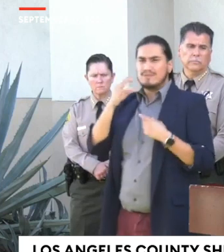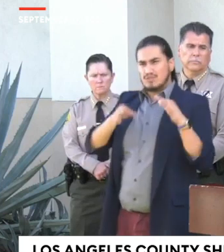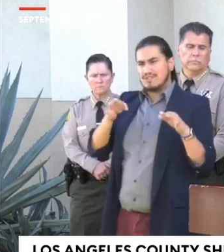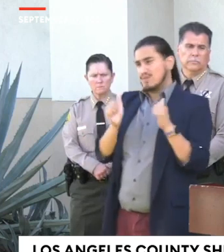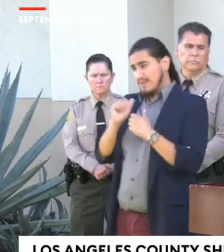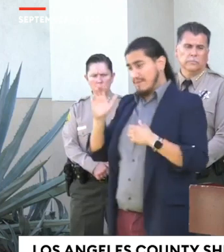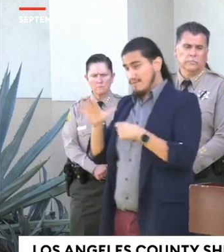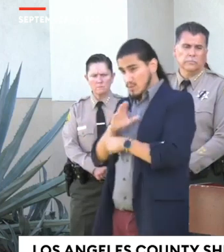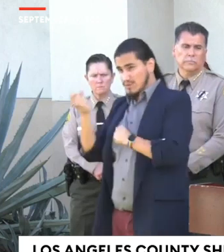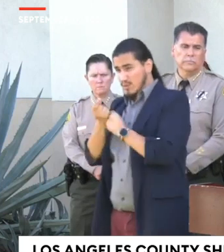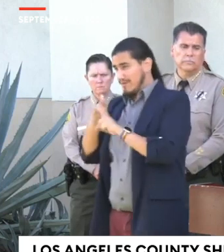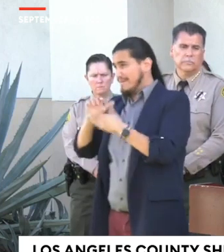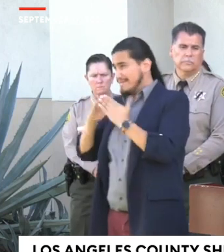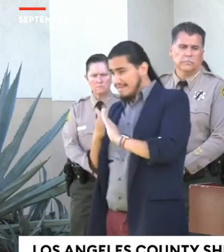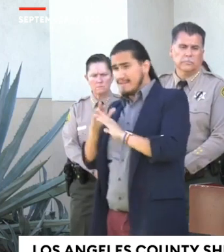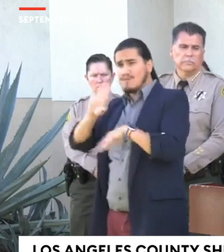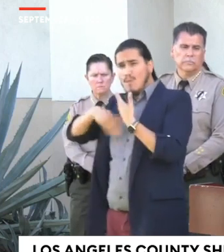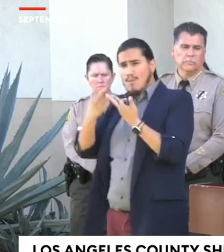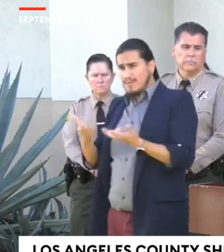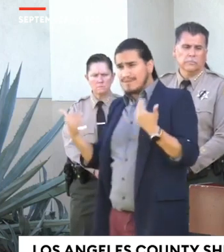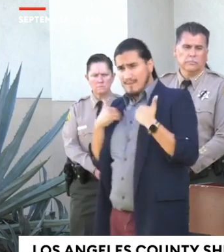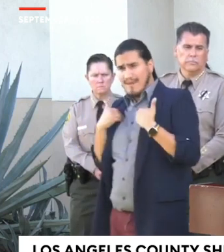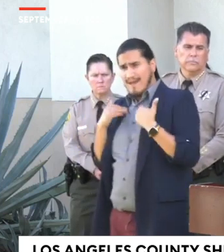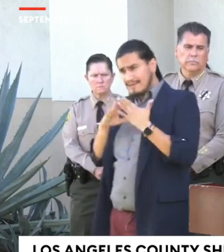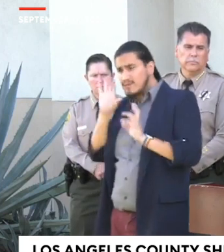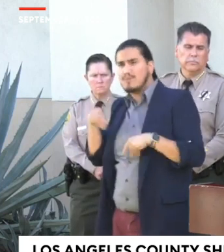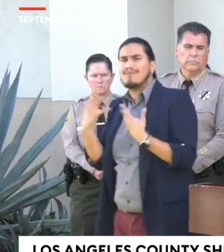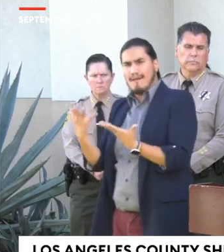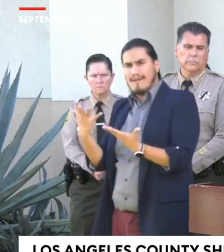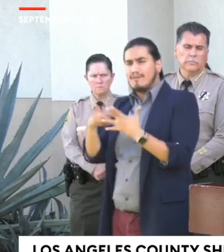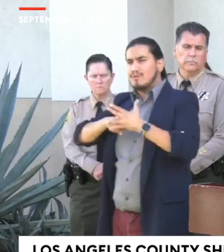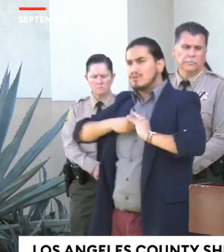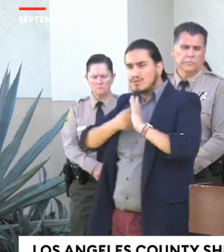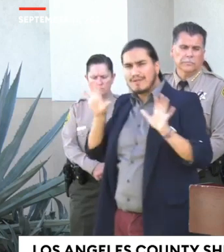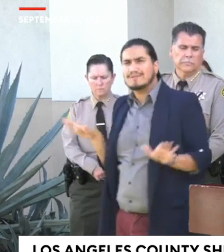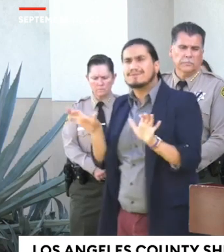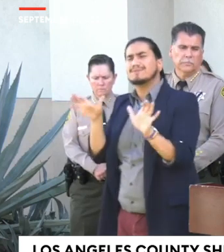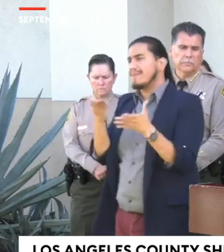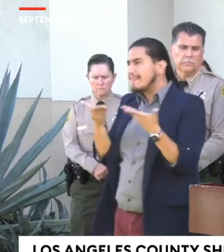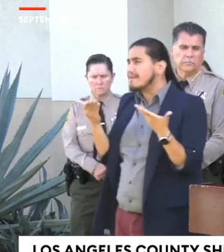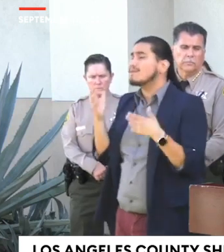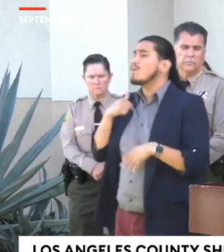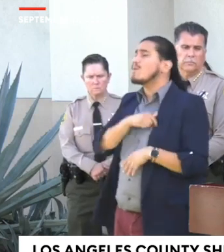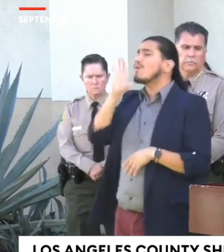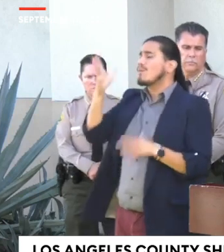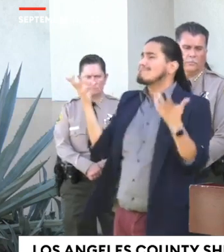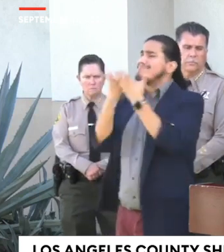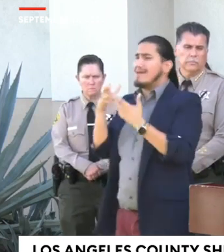support of the city, with any resources that we have. Starting to get things moving, we are going to match the